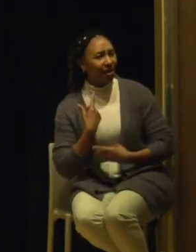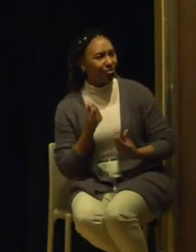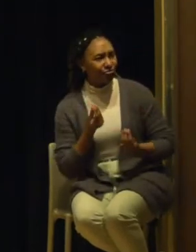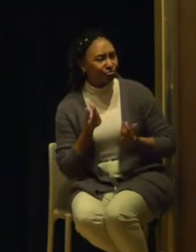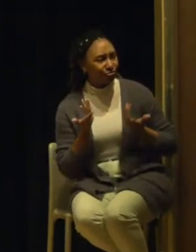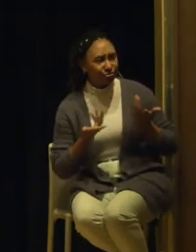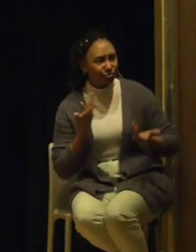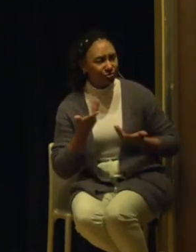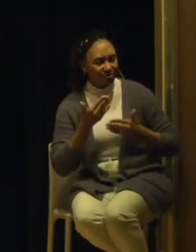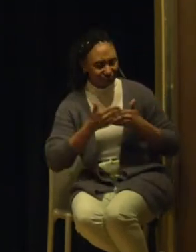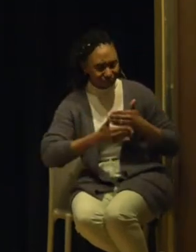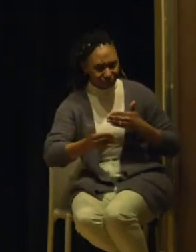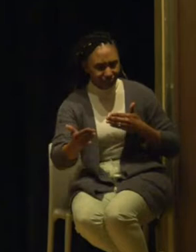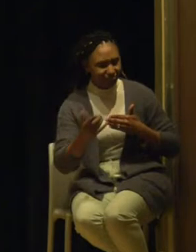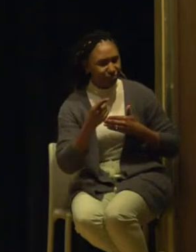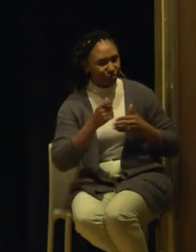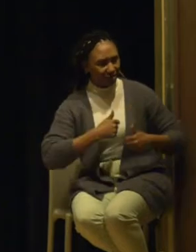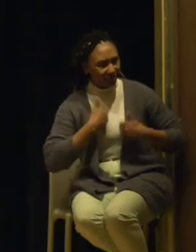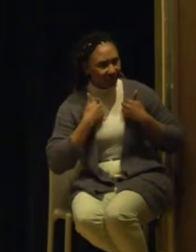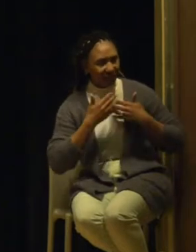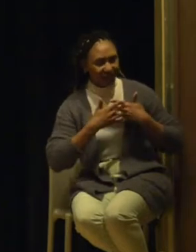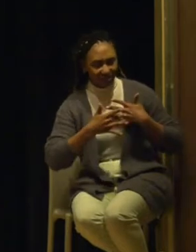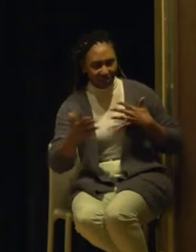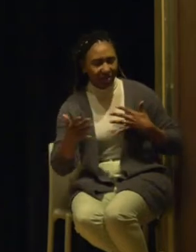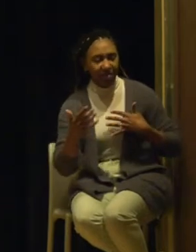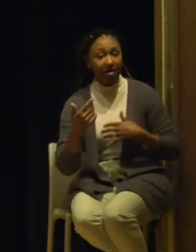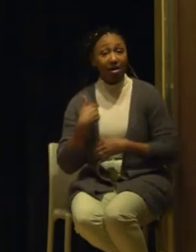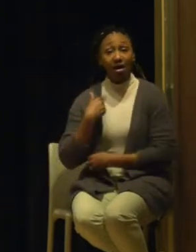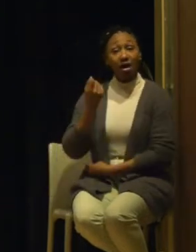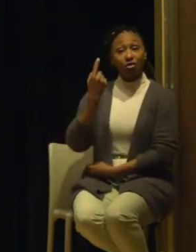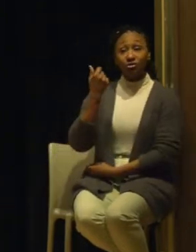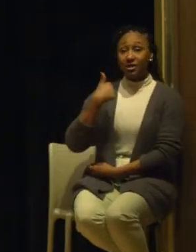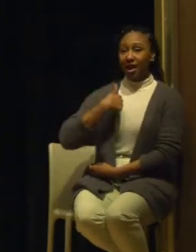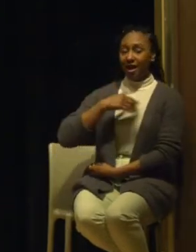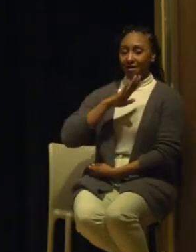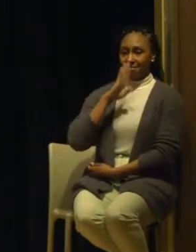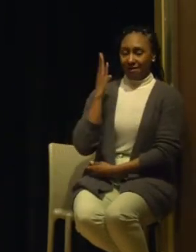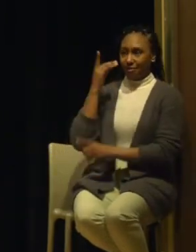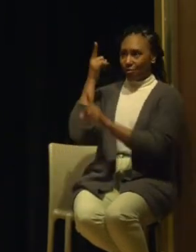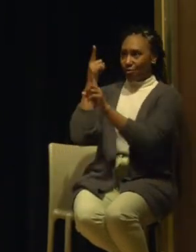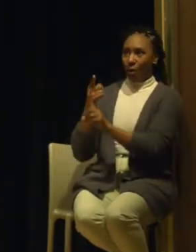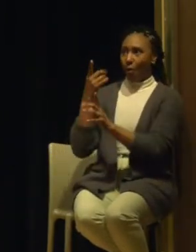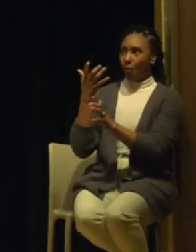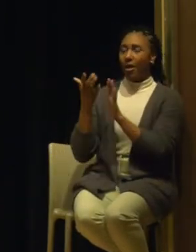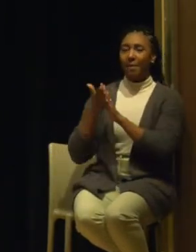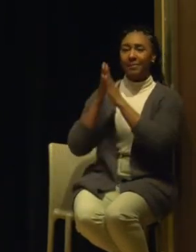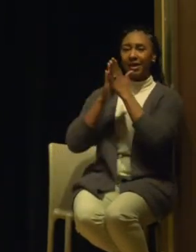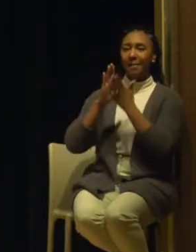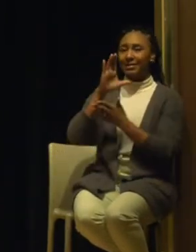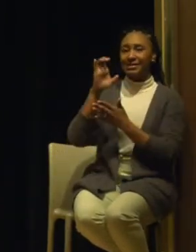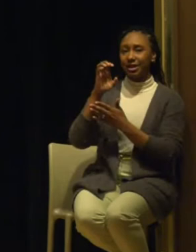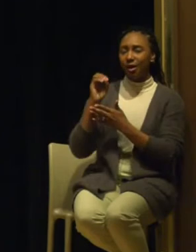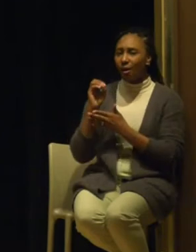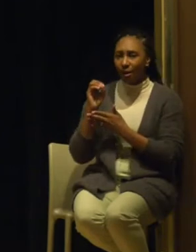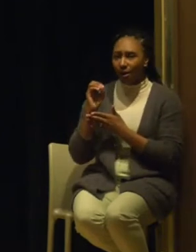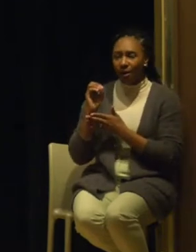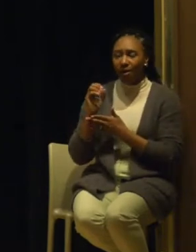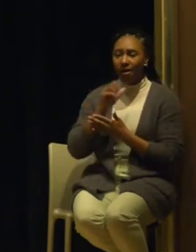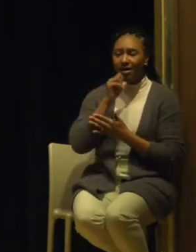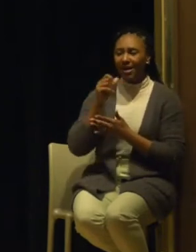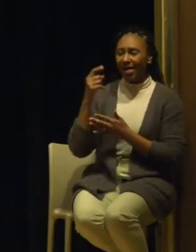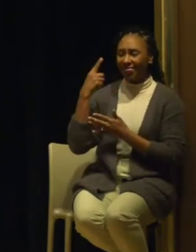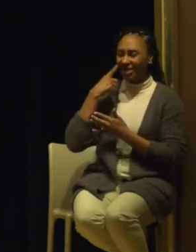explain how I did it. I never set out to be a CEO. I didn't even know that was a thing that I